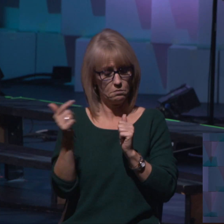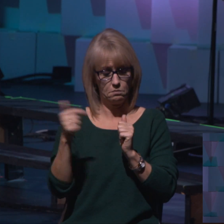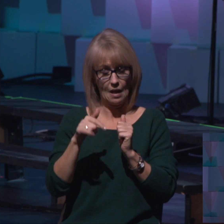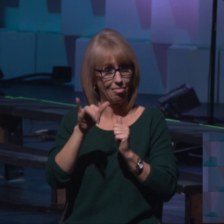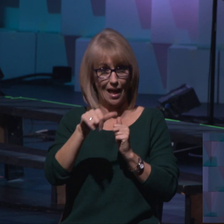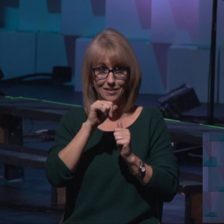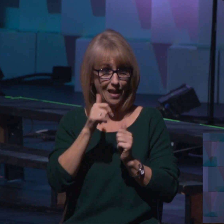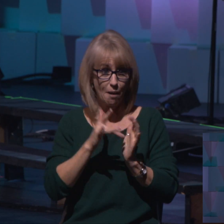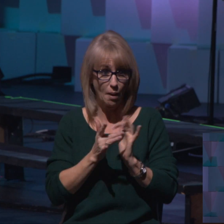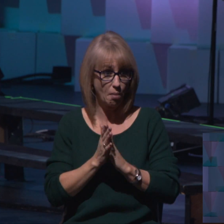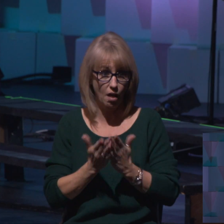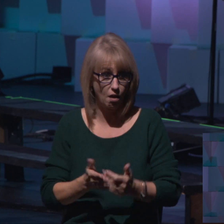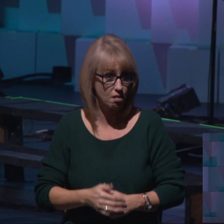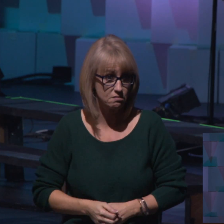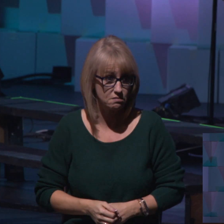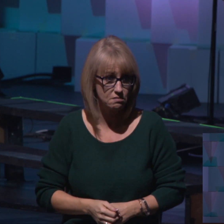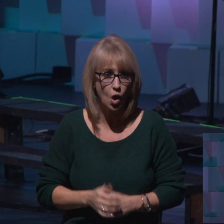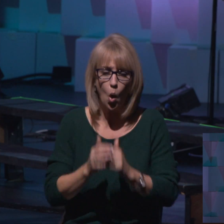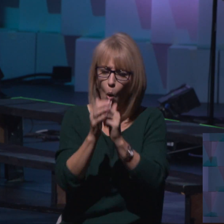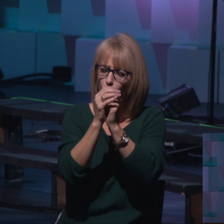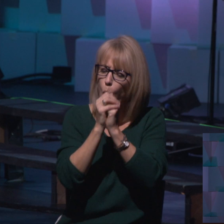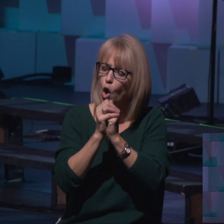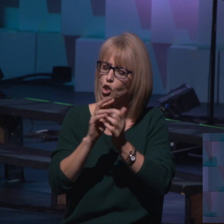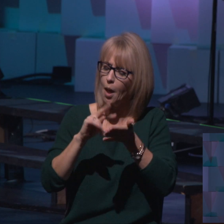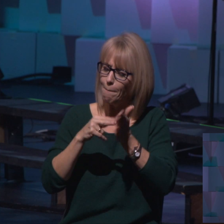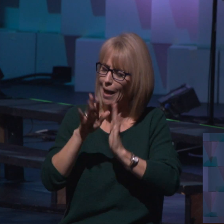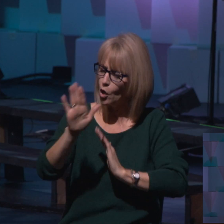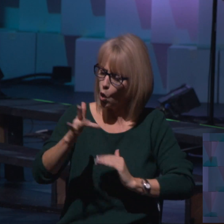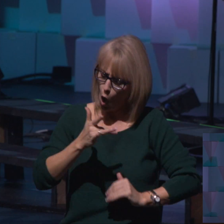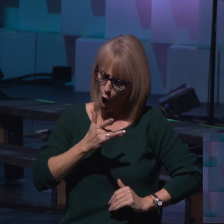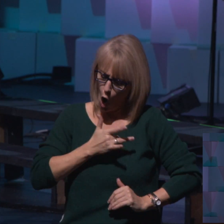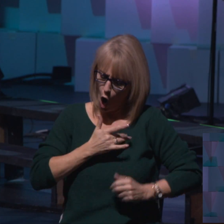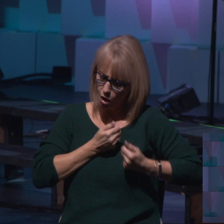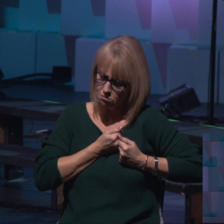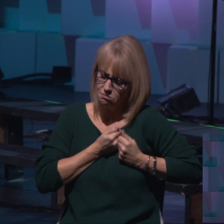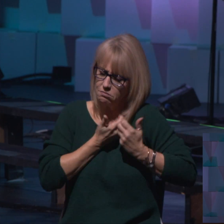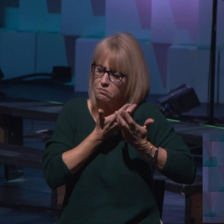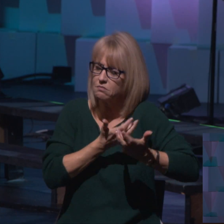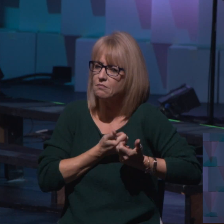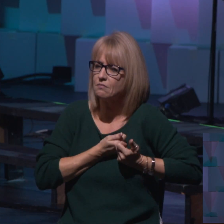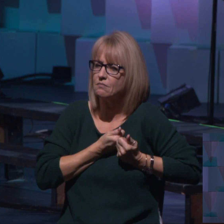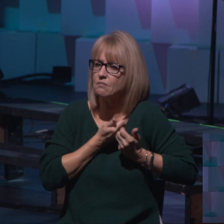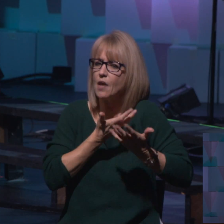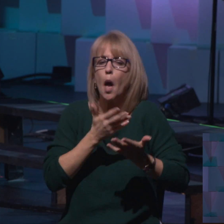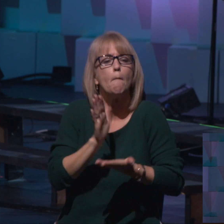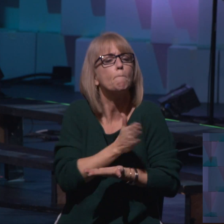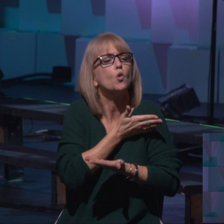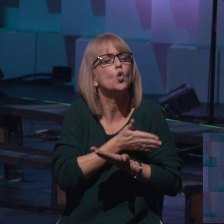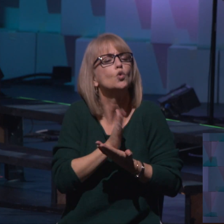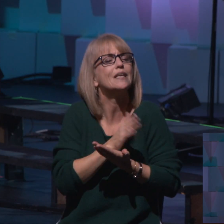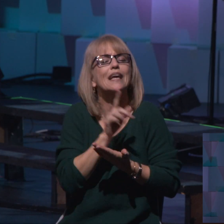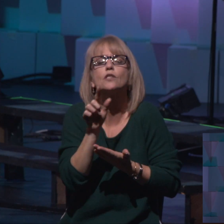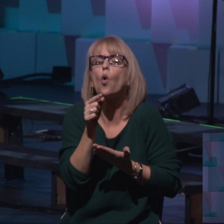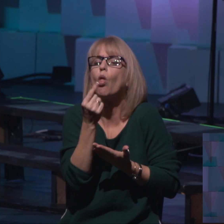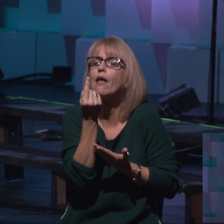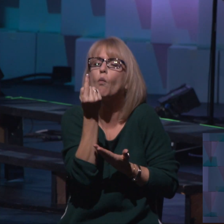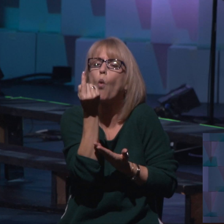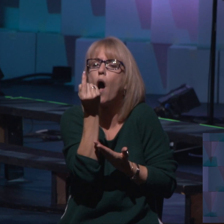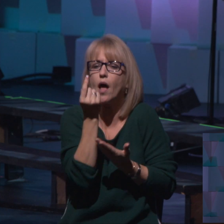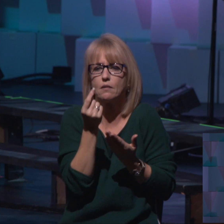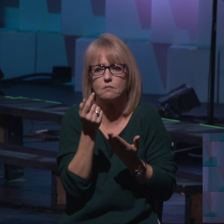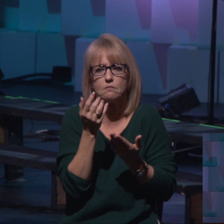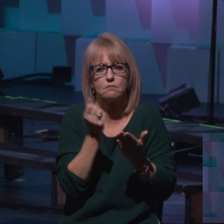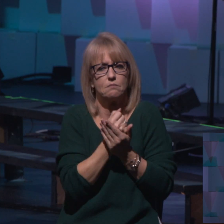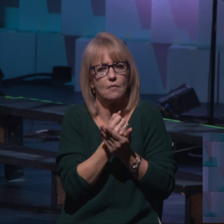stance at all. Worship is an expression of our heart, and music is one of those opportunities by which we express